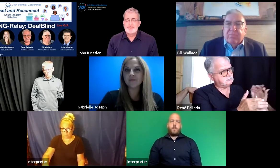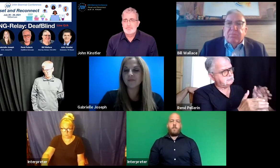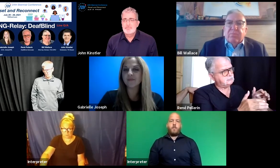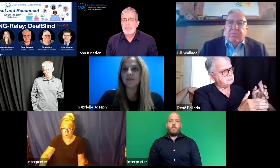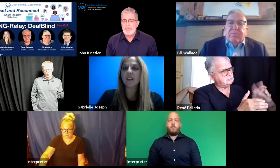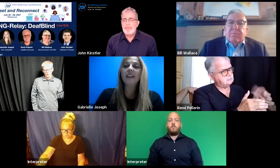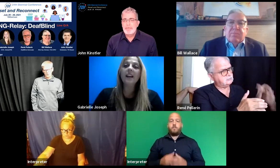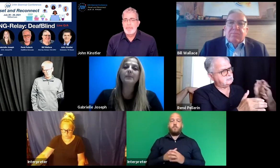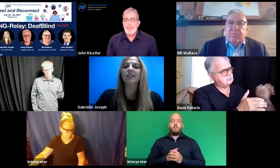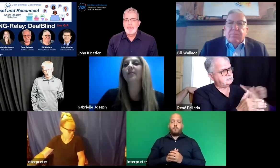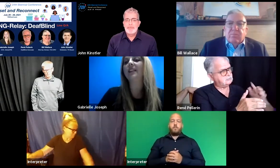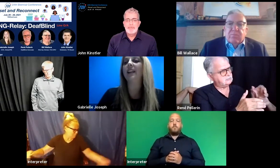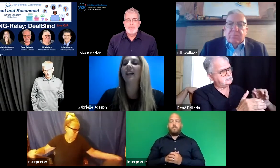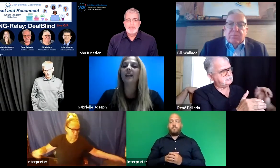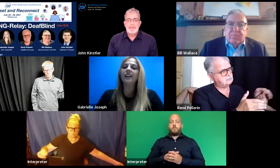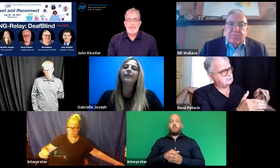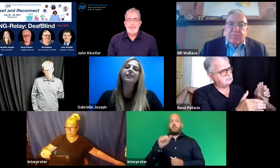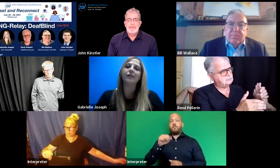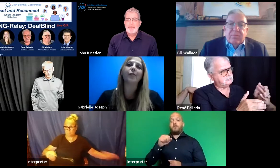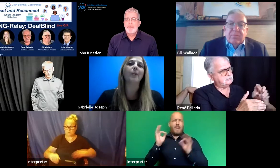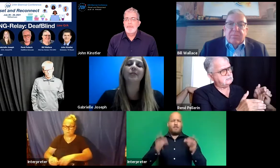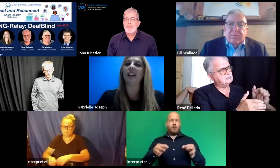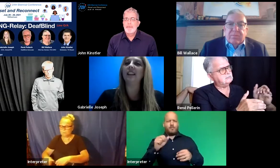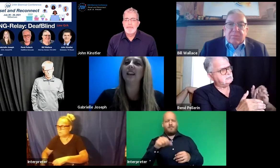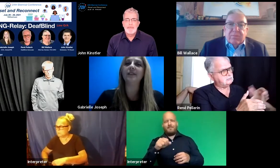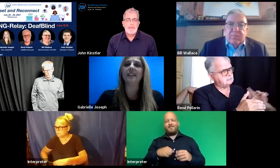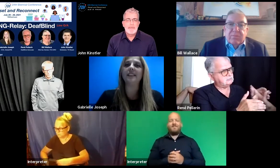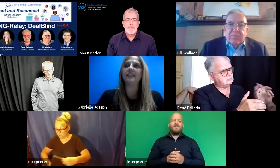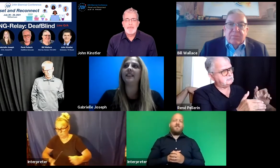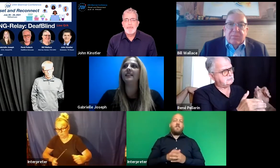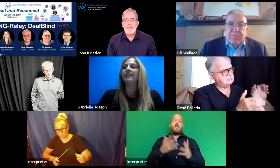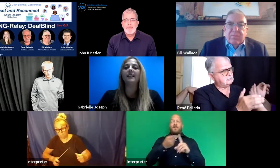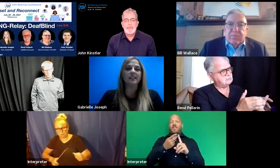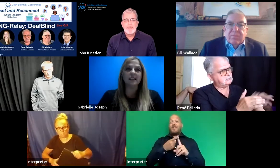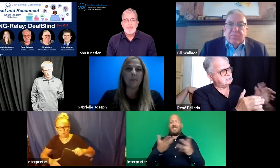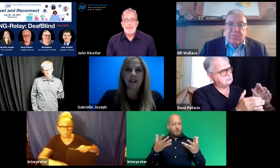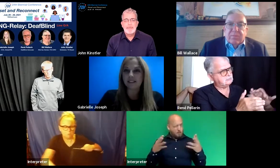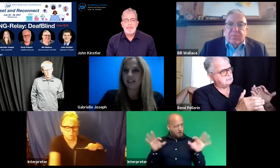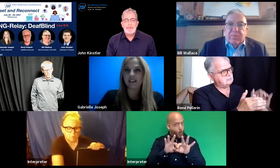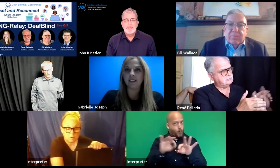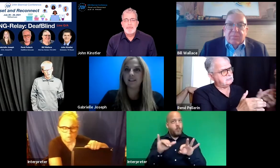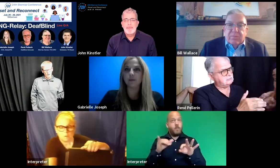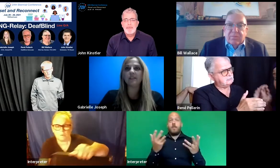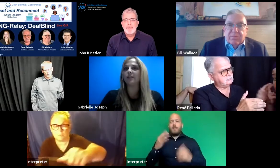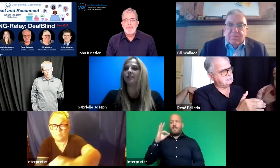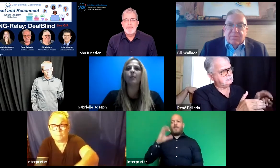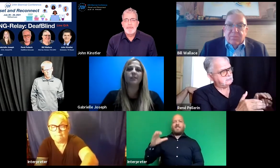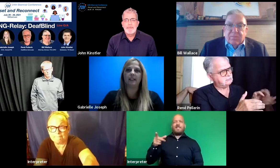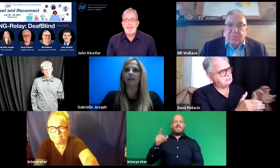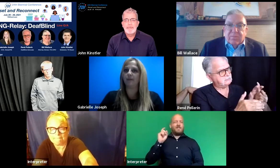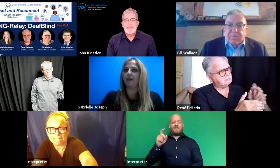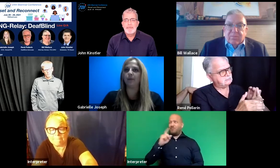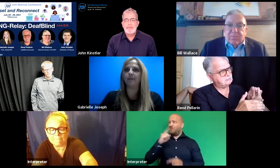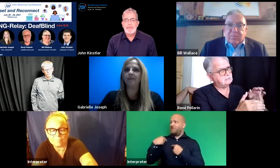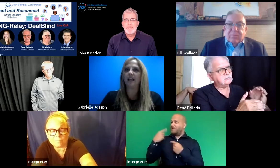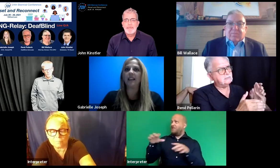on that? Yeah, absolutely. And first and foremost, I think the FCC does amazing things with such a small team